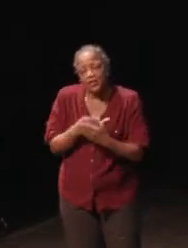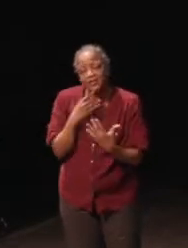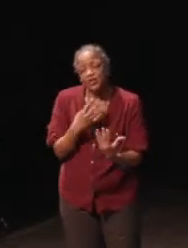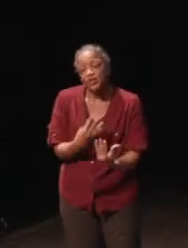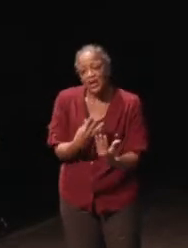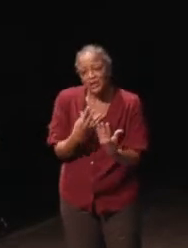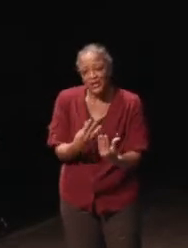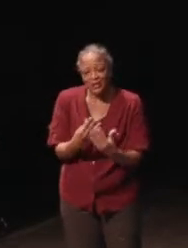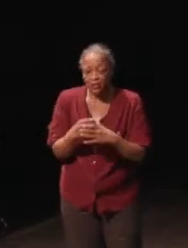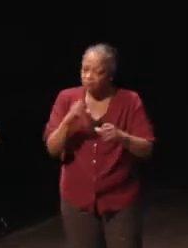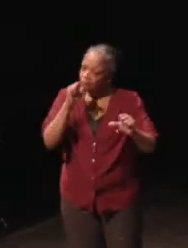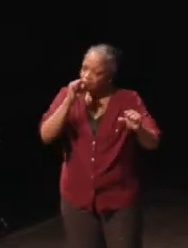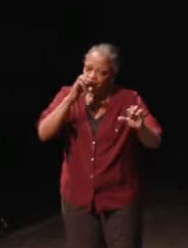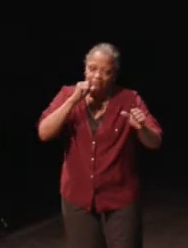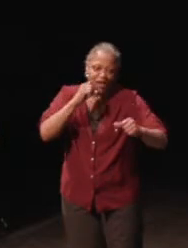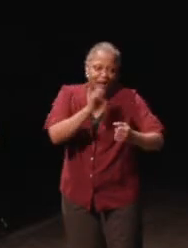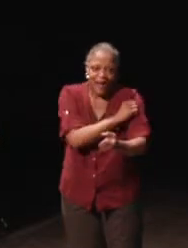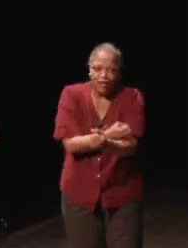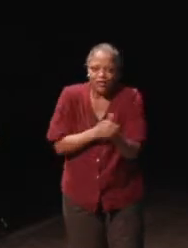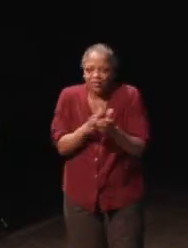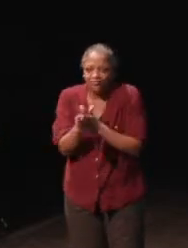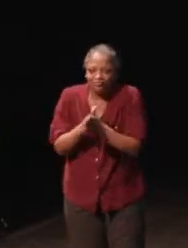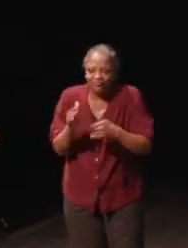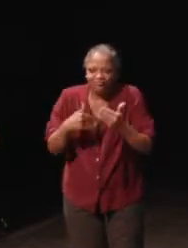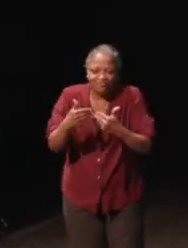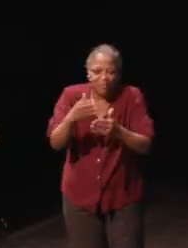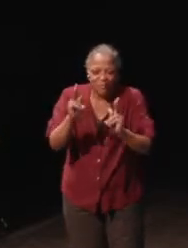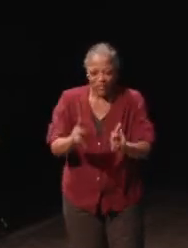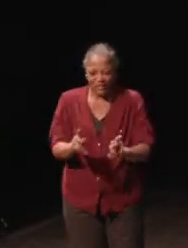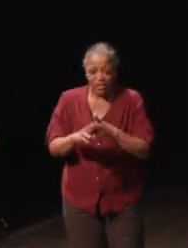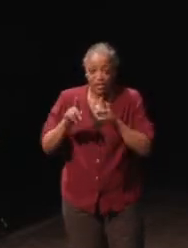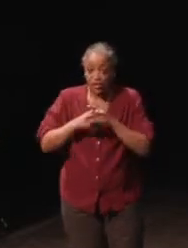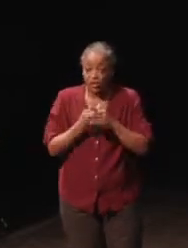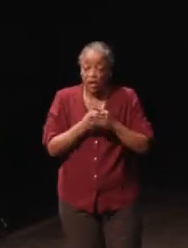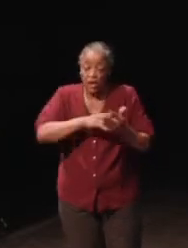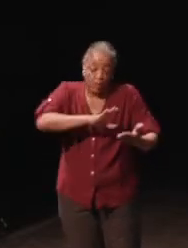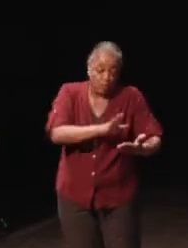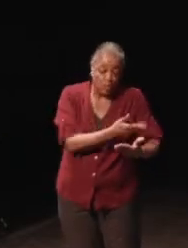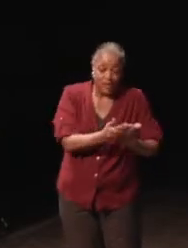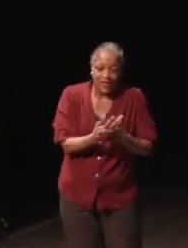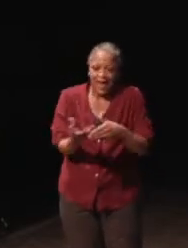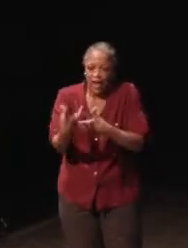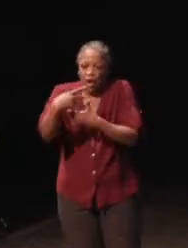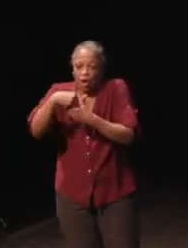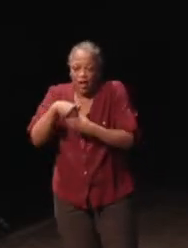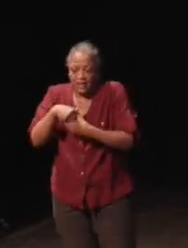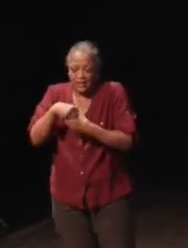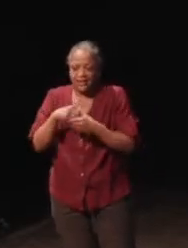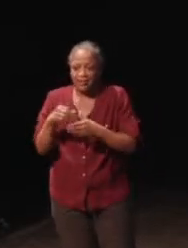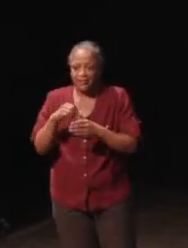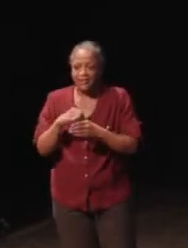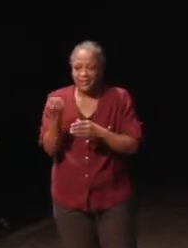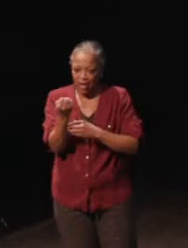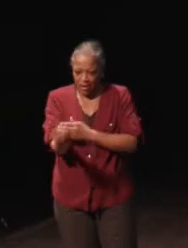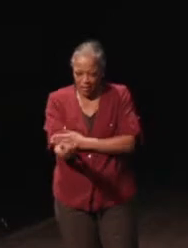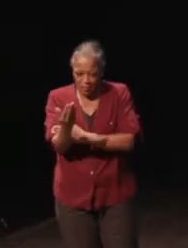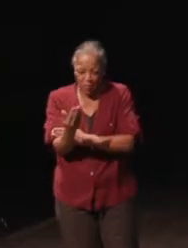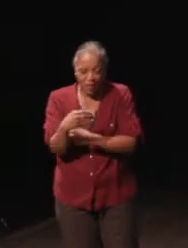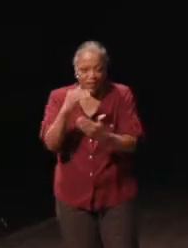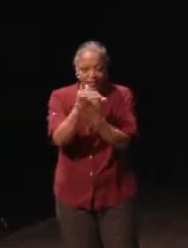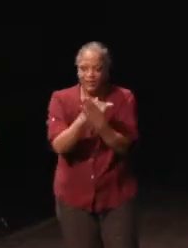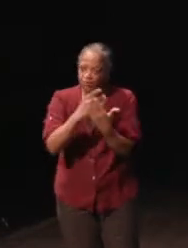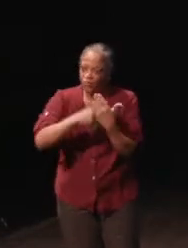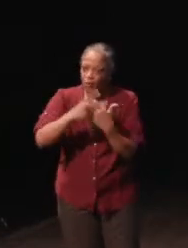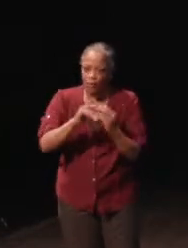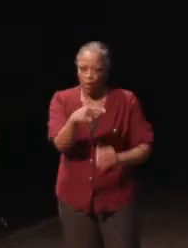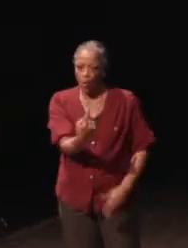gentle and incredibly energetic person. She started that Music and Autism Saturday morning lesson program by